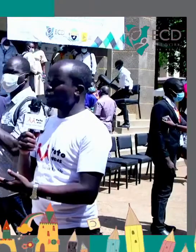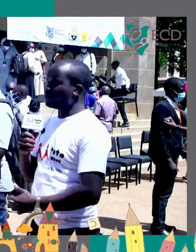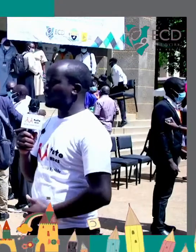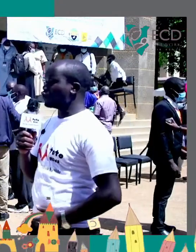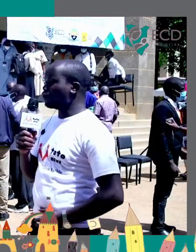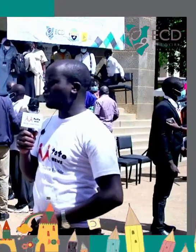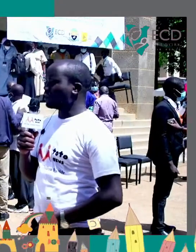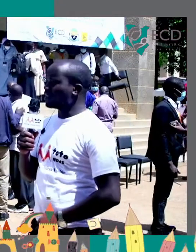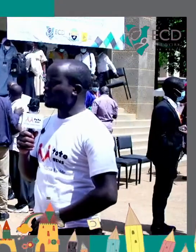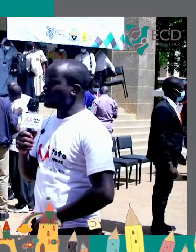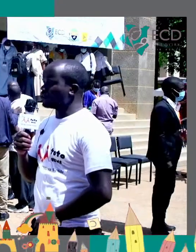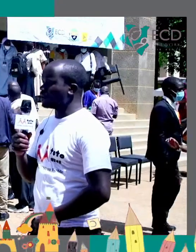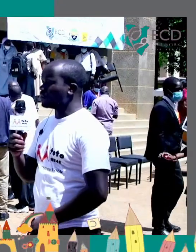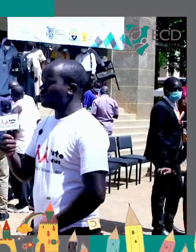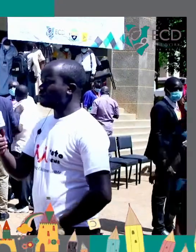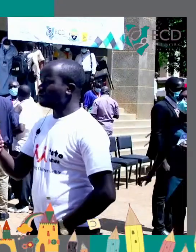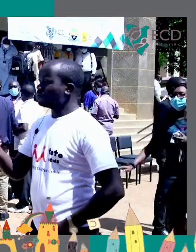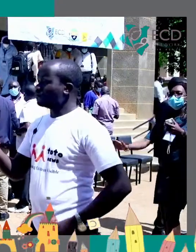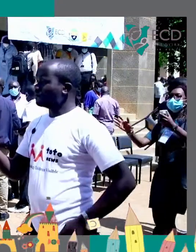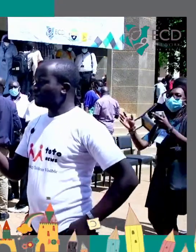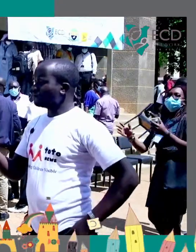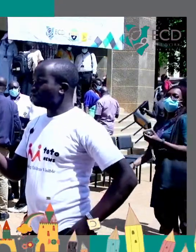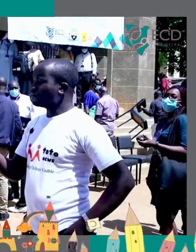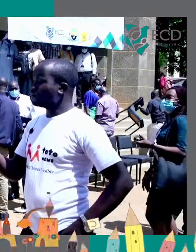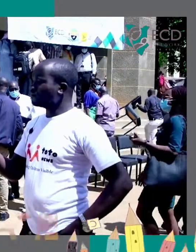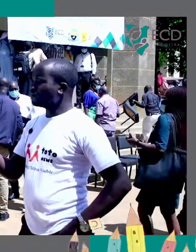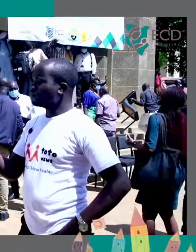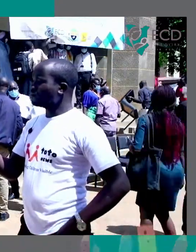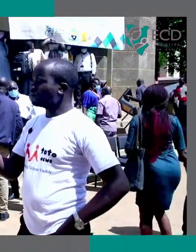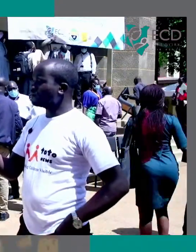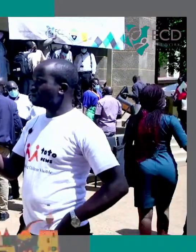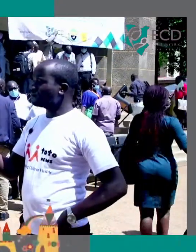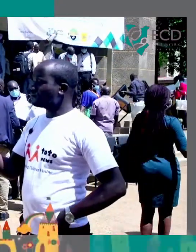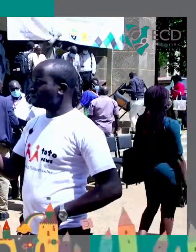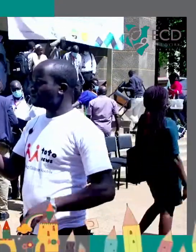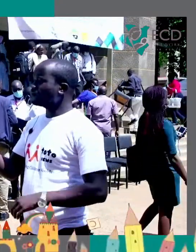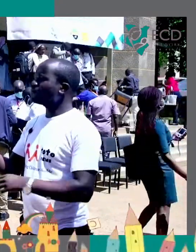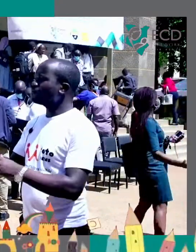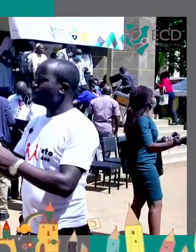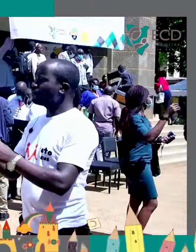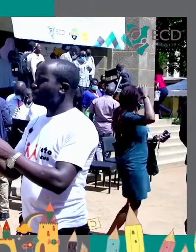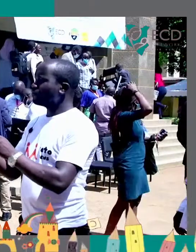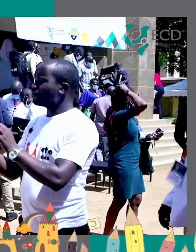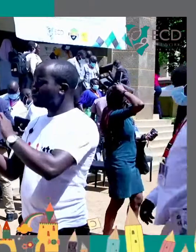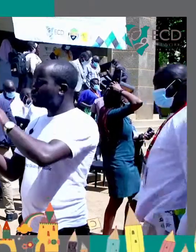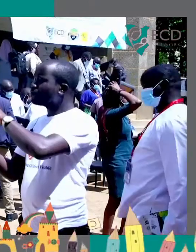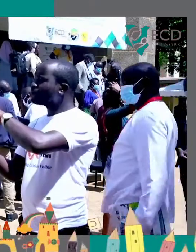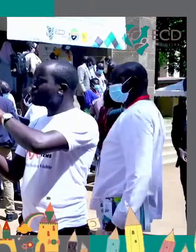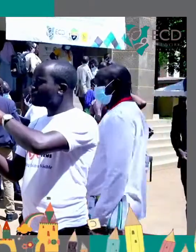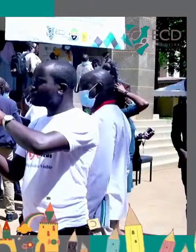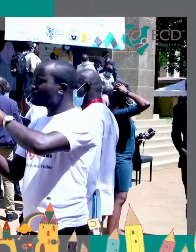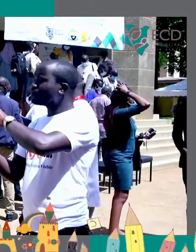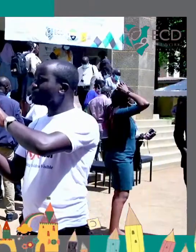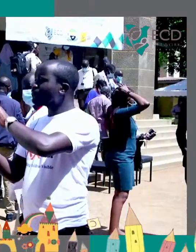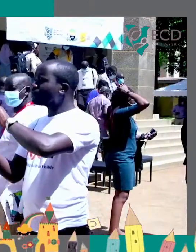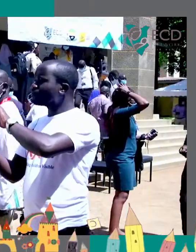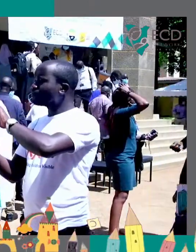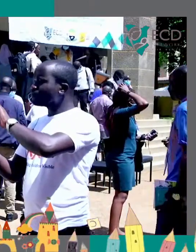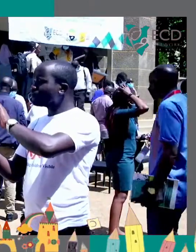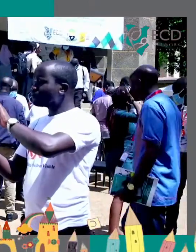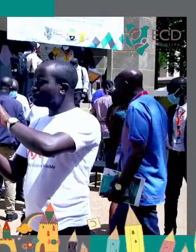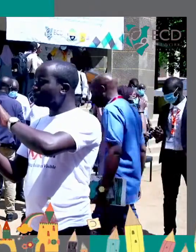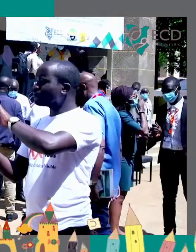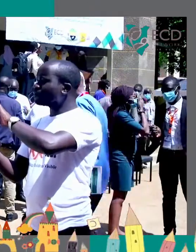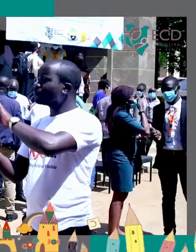and what is your expectation for the next sessions? It's great. There's a lot of learning, especially the recent learnings from